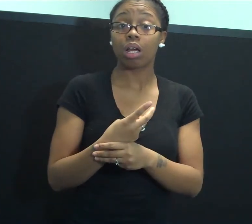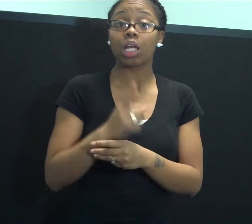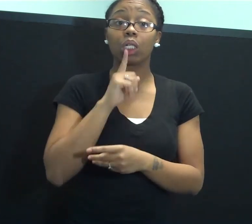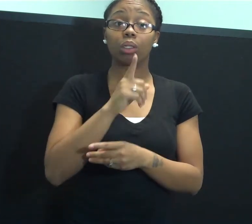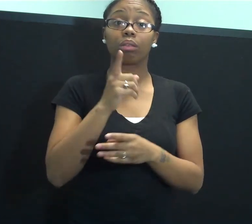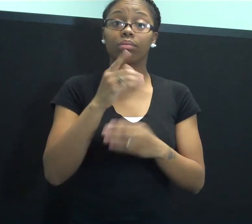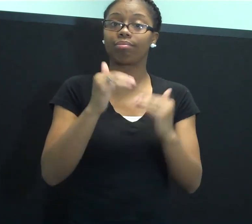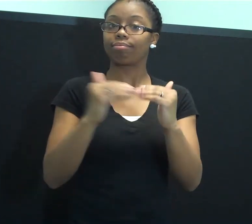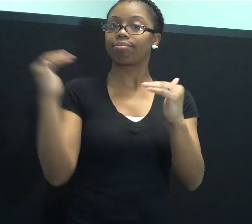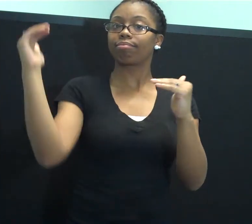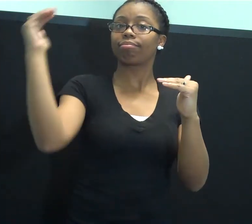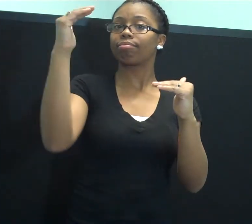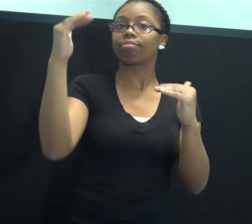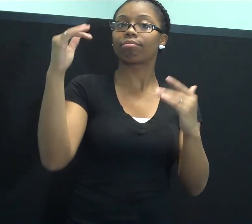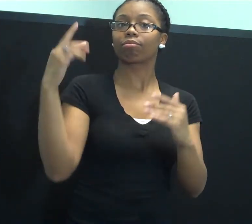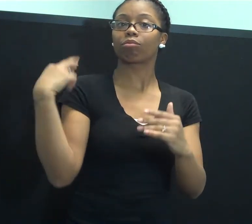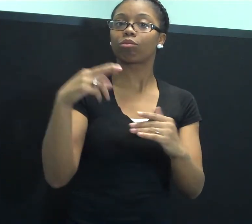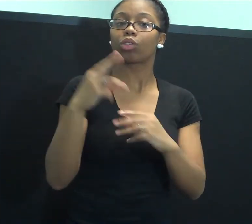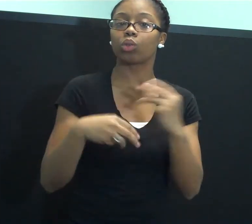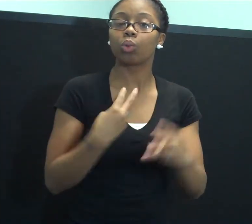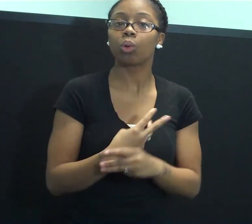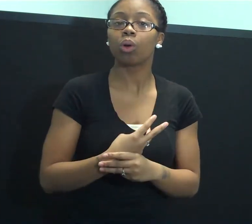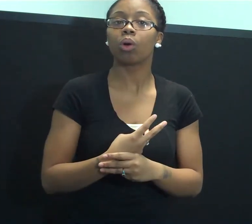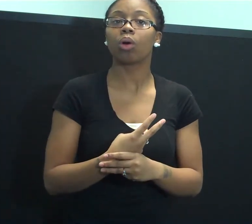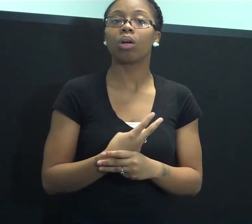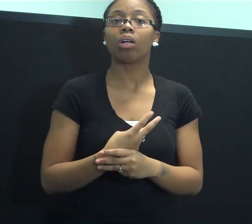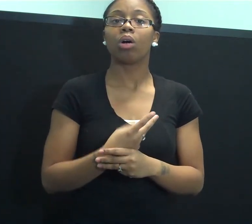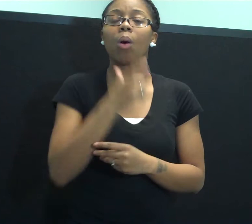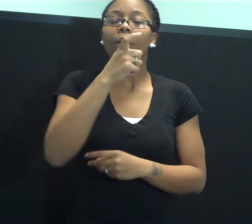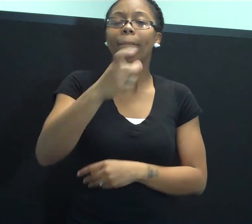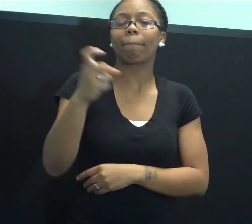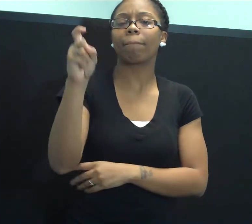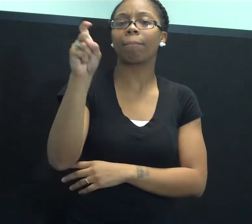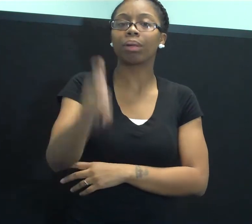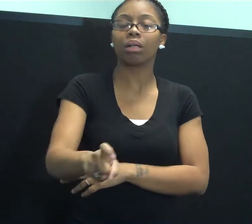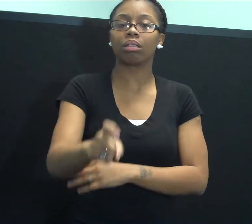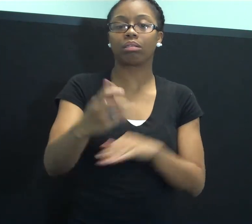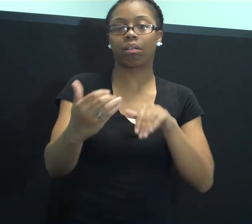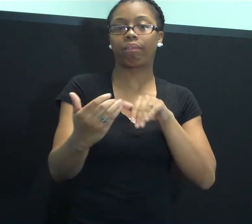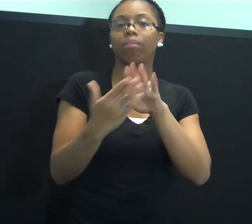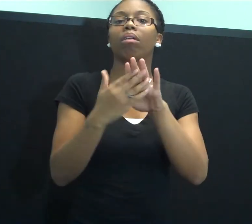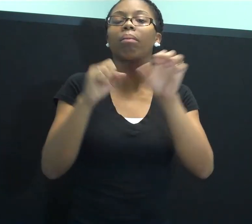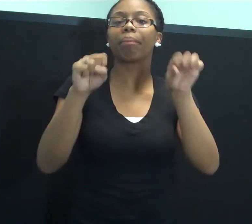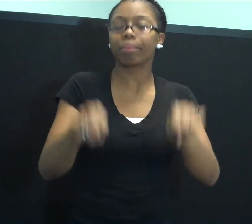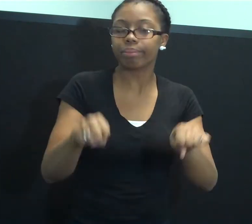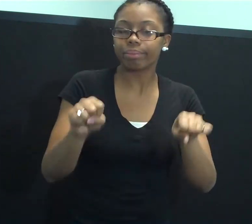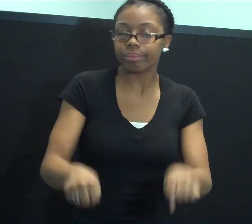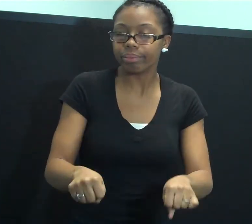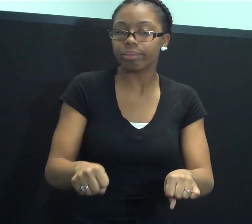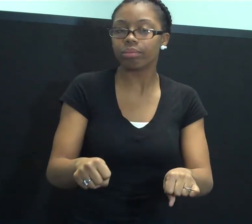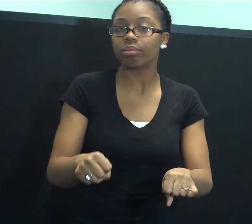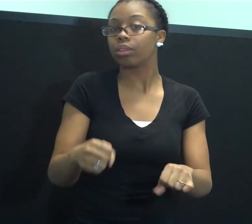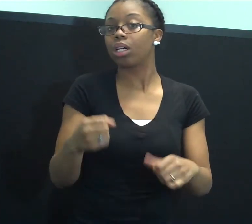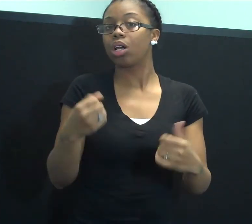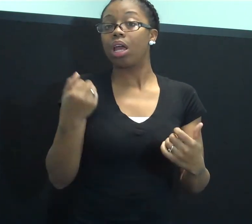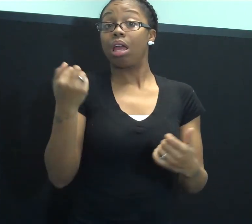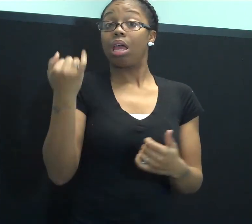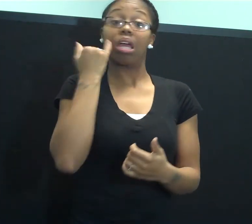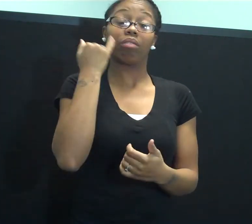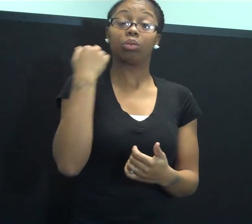in a series like this, we have to confront the possibility that religion can be worked out on the